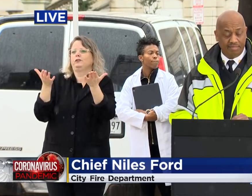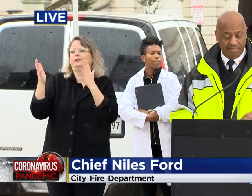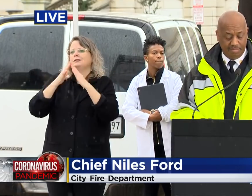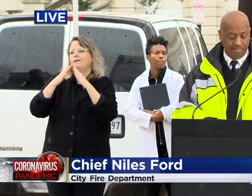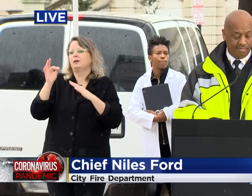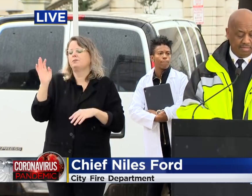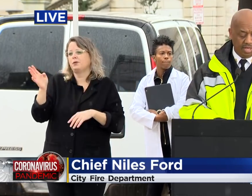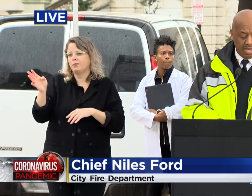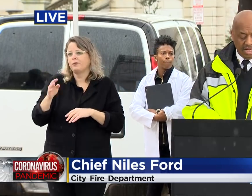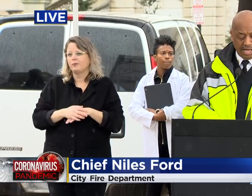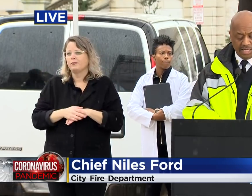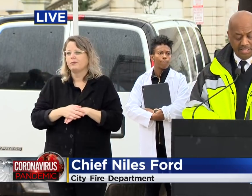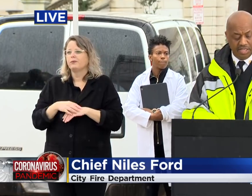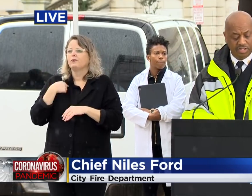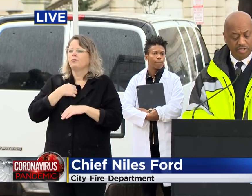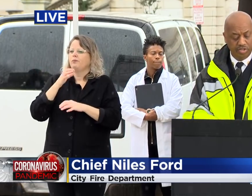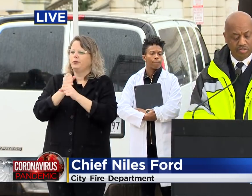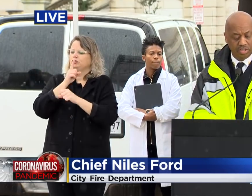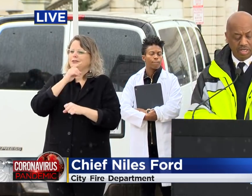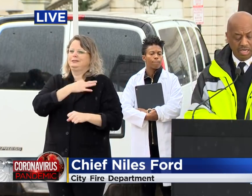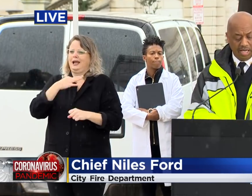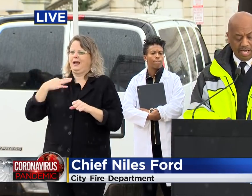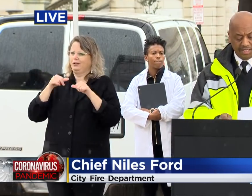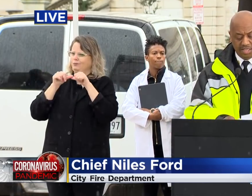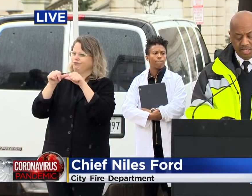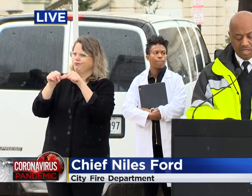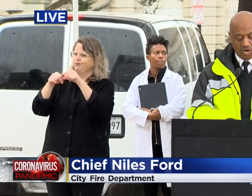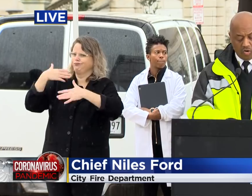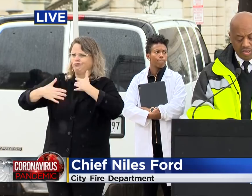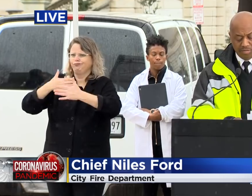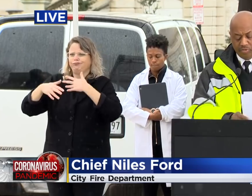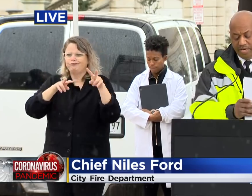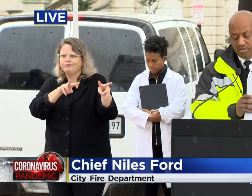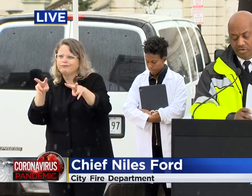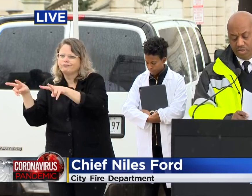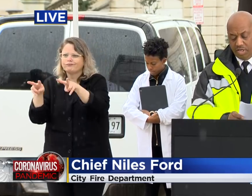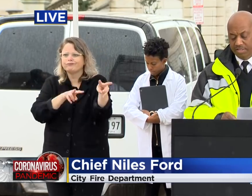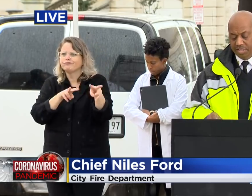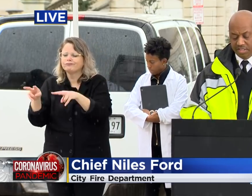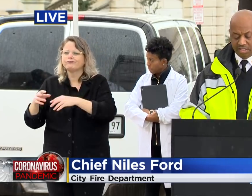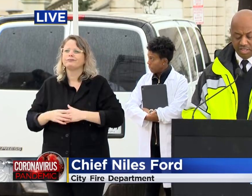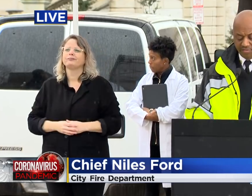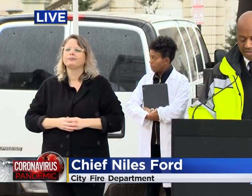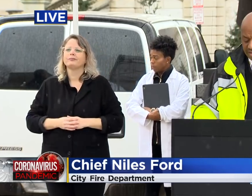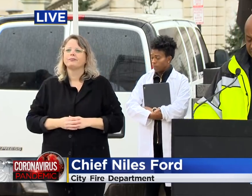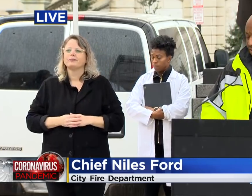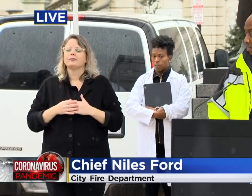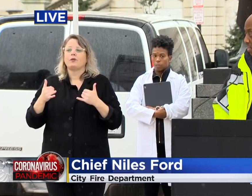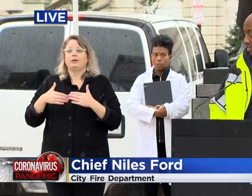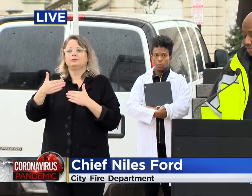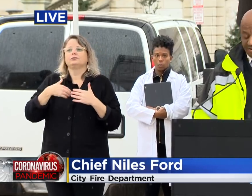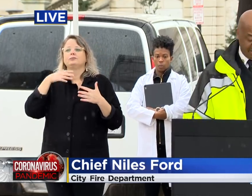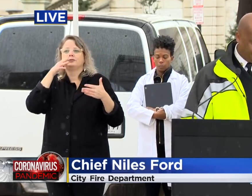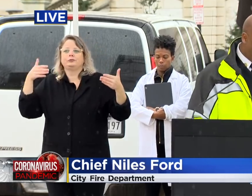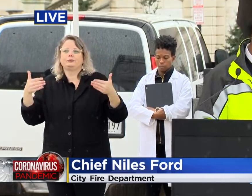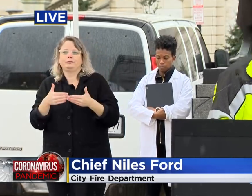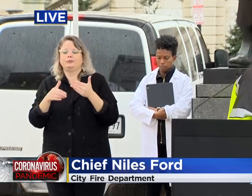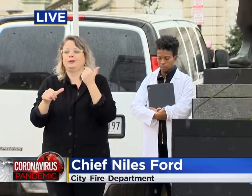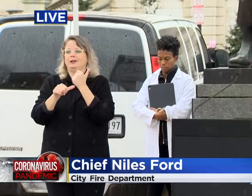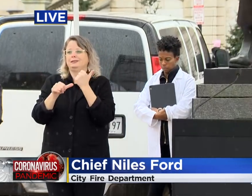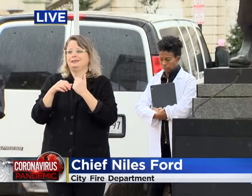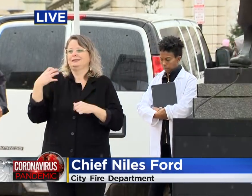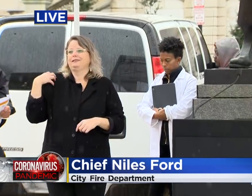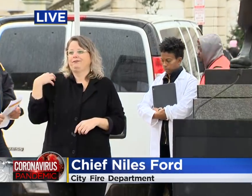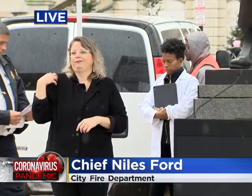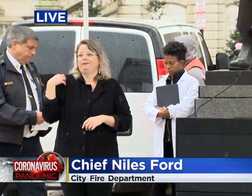steady. I'd like to introduce Acting OEM Director, Assistant Chief Steve Svehla.